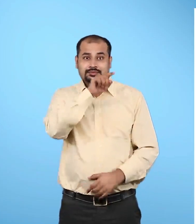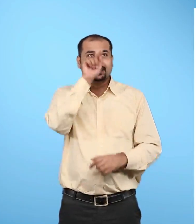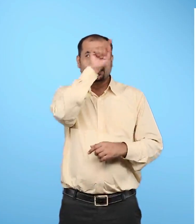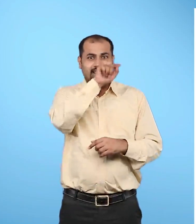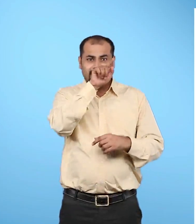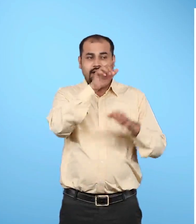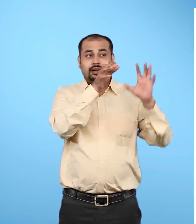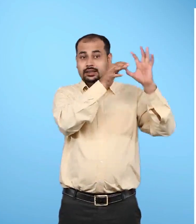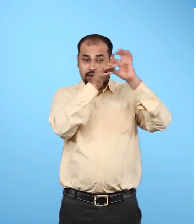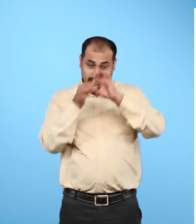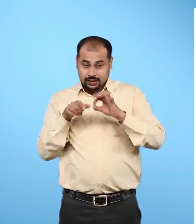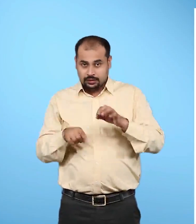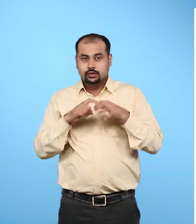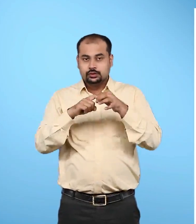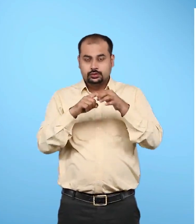Below the figure we have some questions.